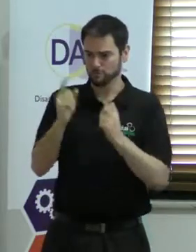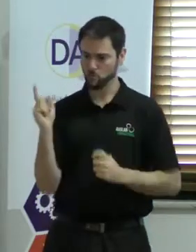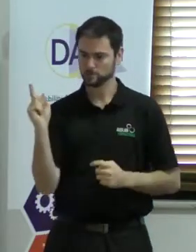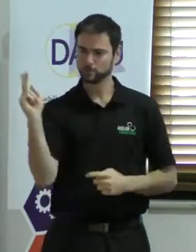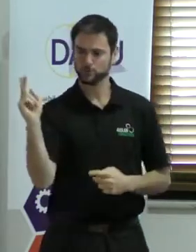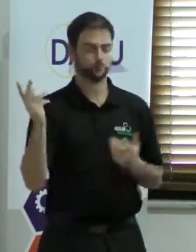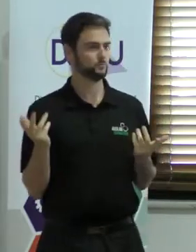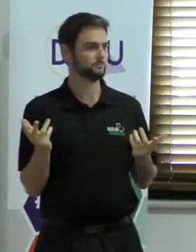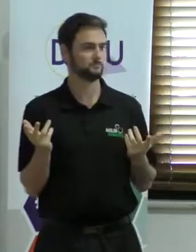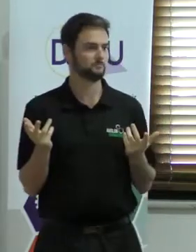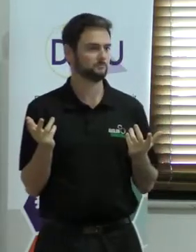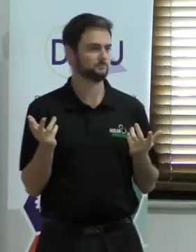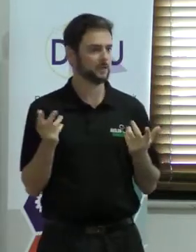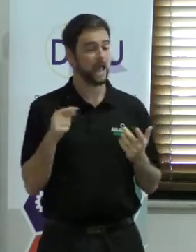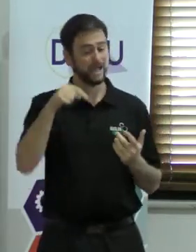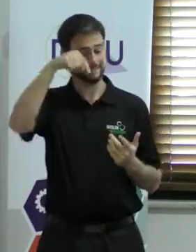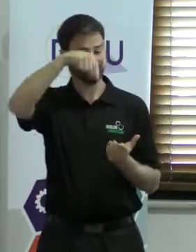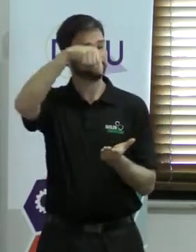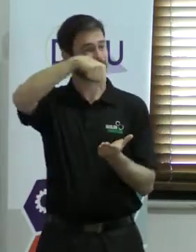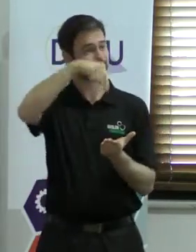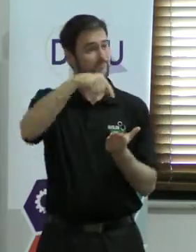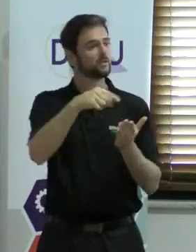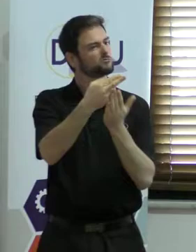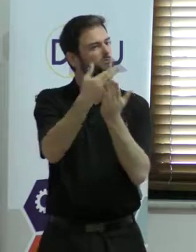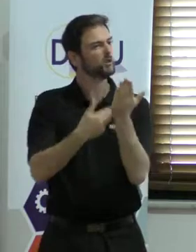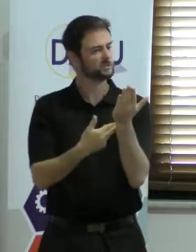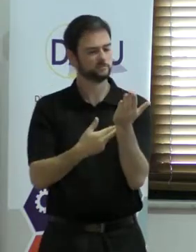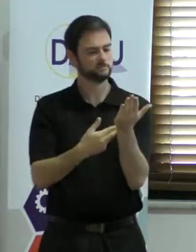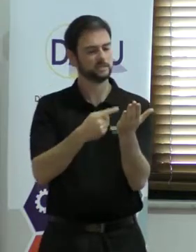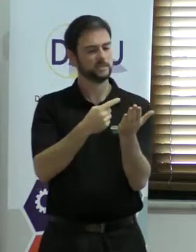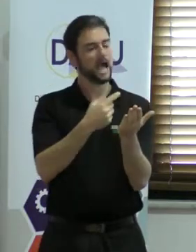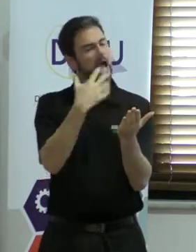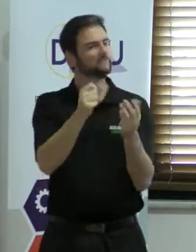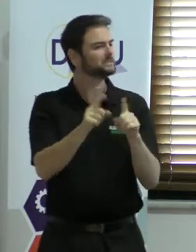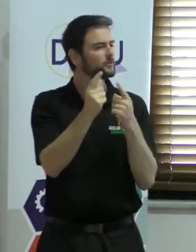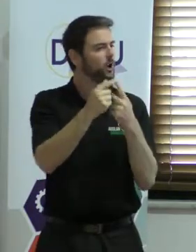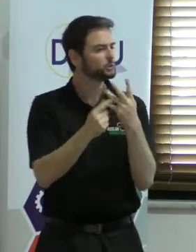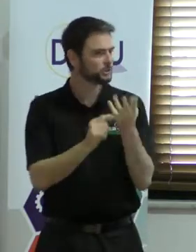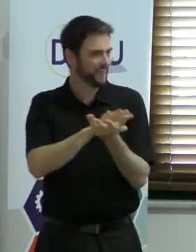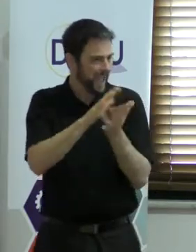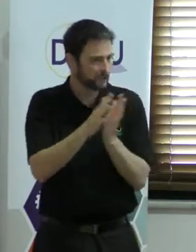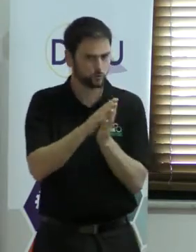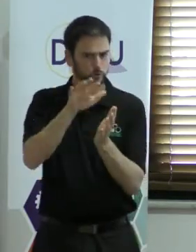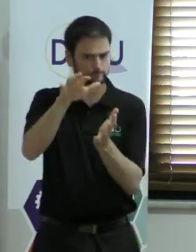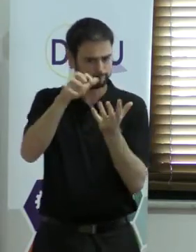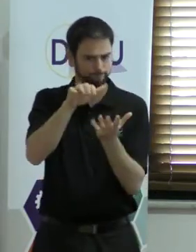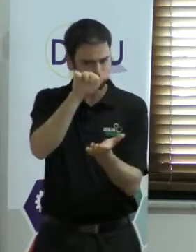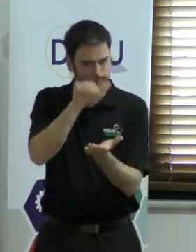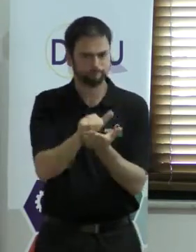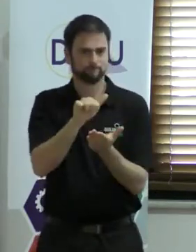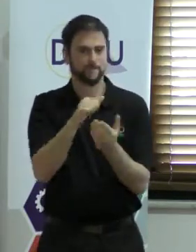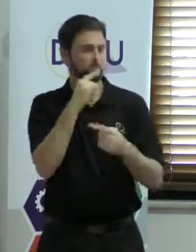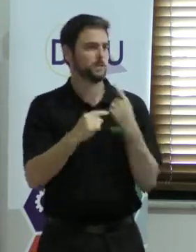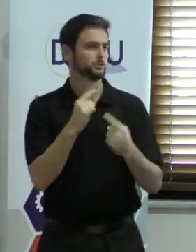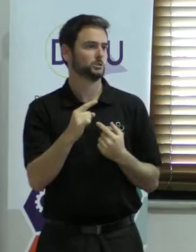options in this discussion paper around, well, should we be looking at capturing data on